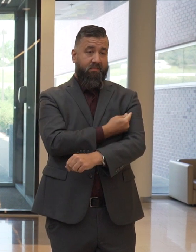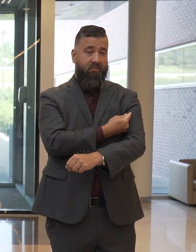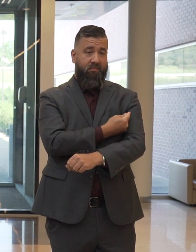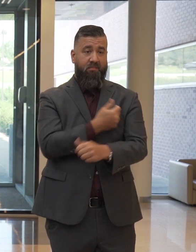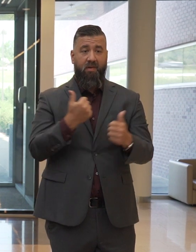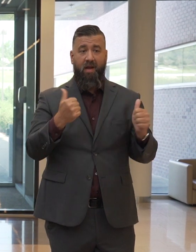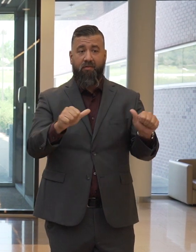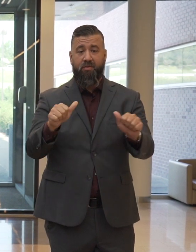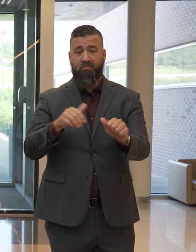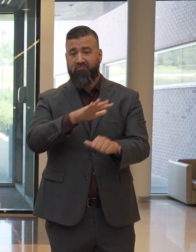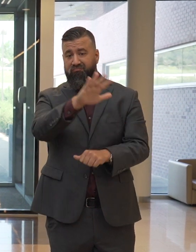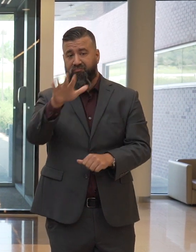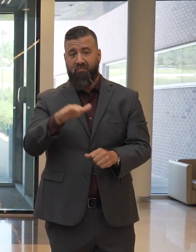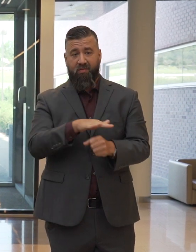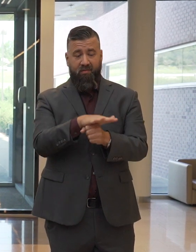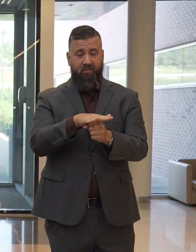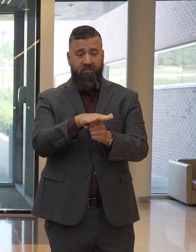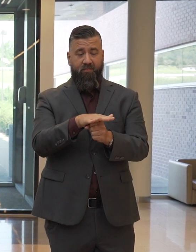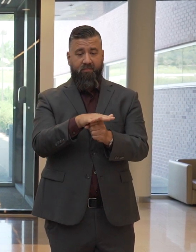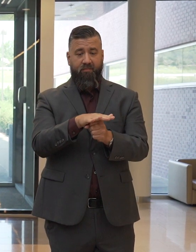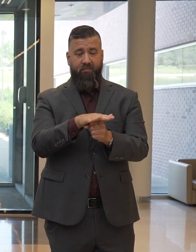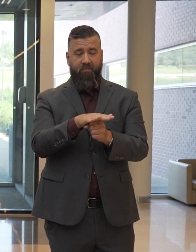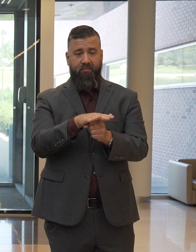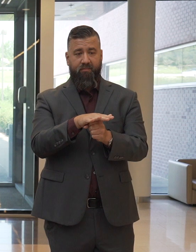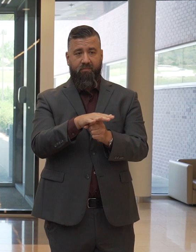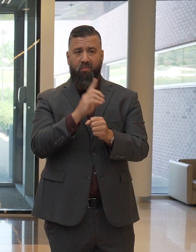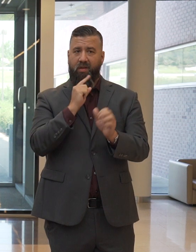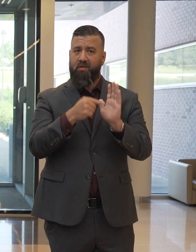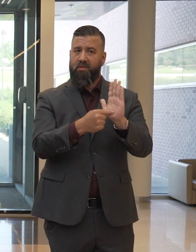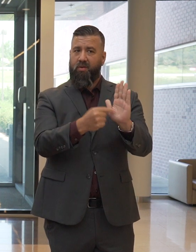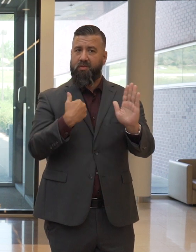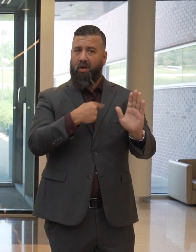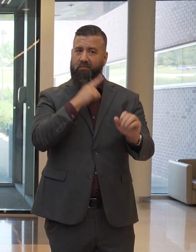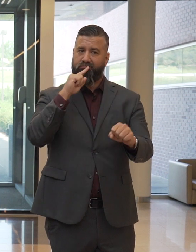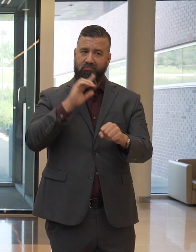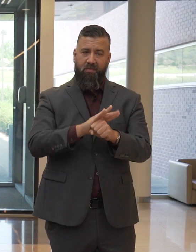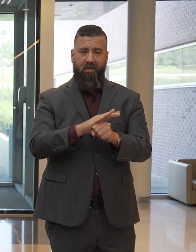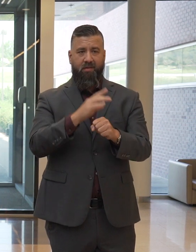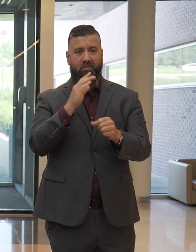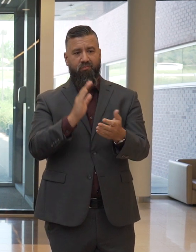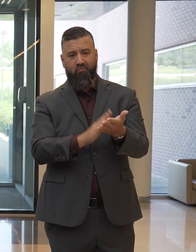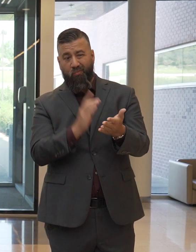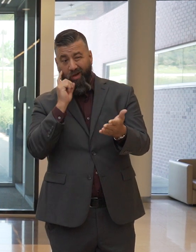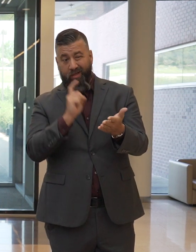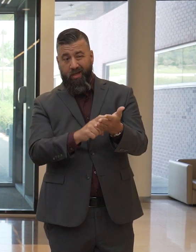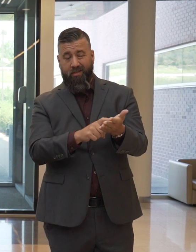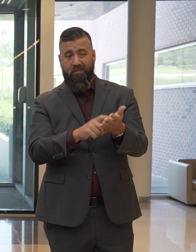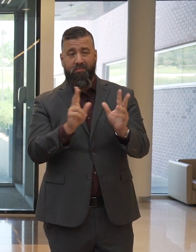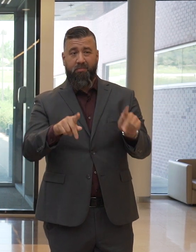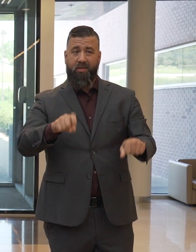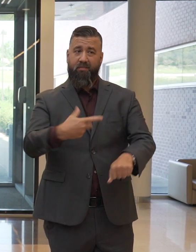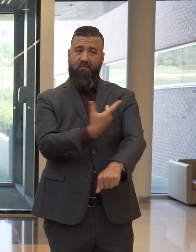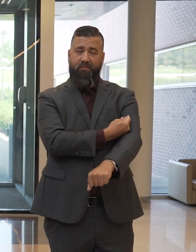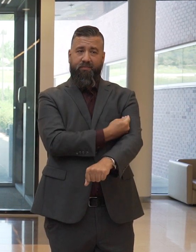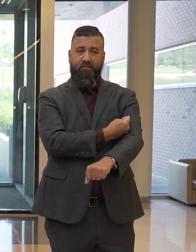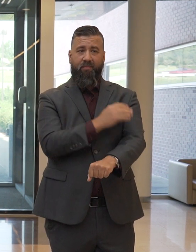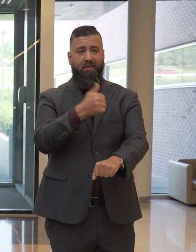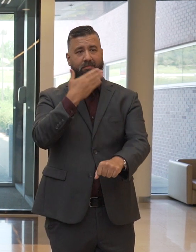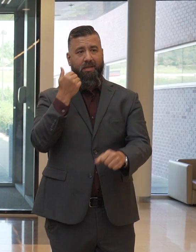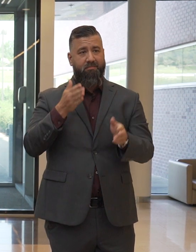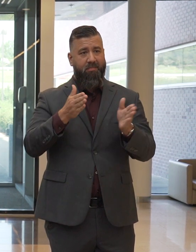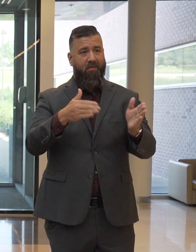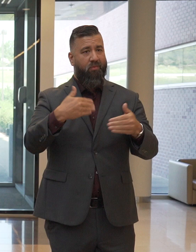vaccination efforts through our county health department locations demonstrates our commitment and our recognition that getting people vaccinated is the best path